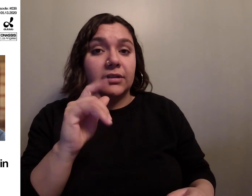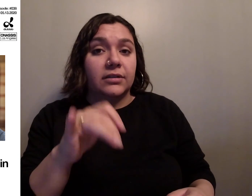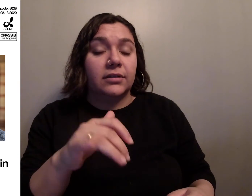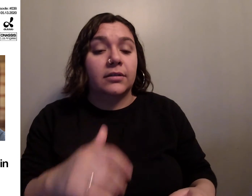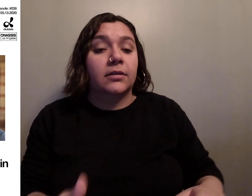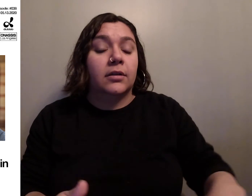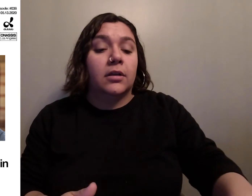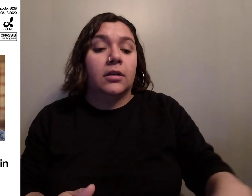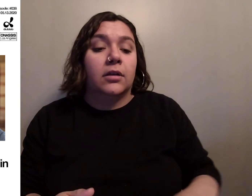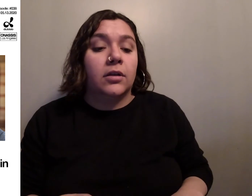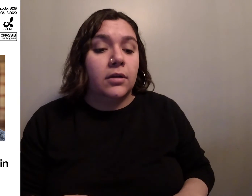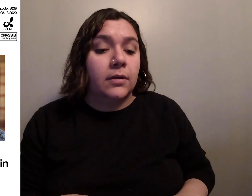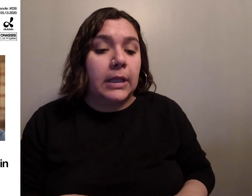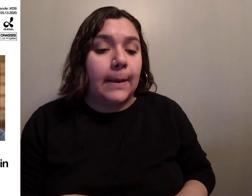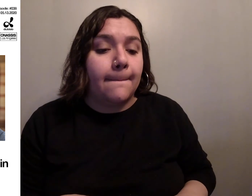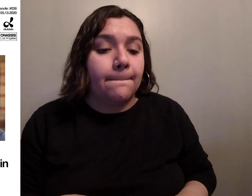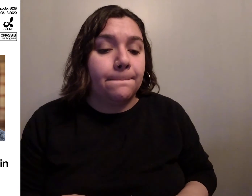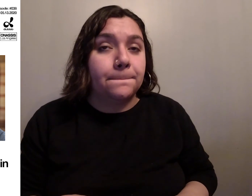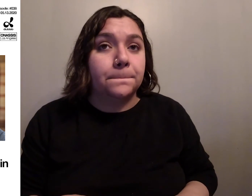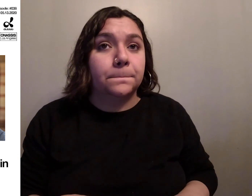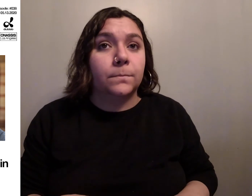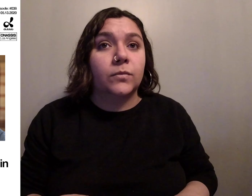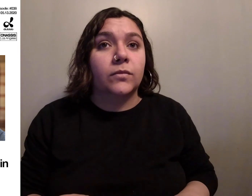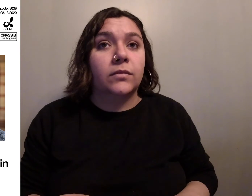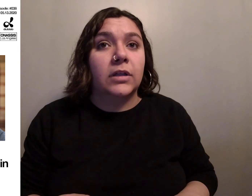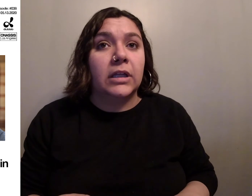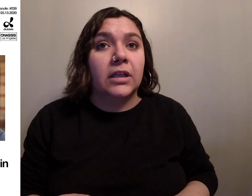to you now, Kristy?